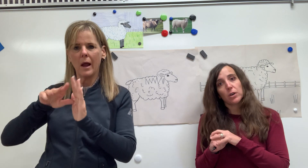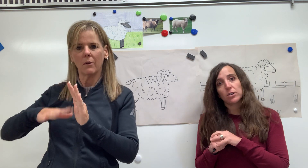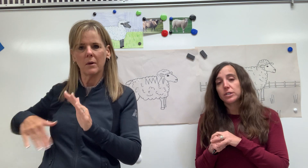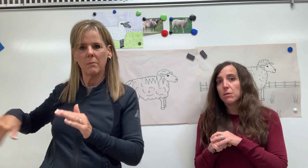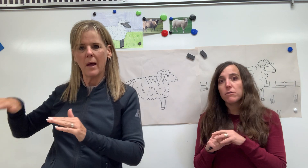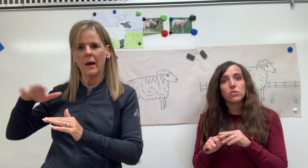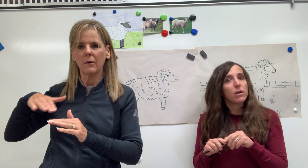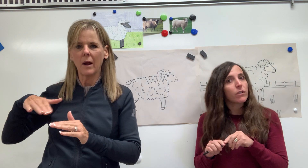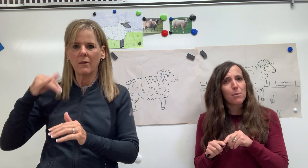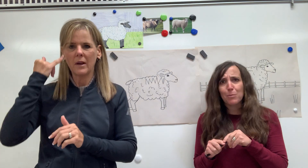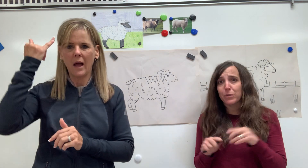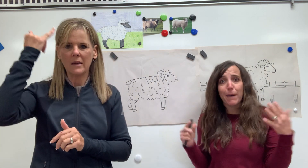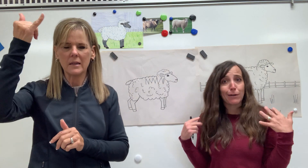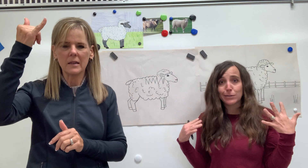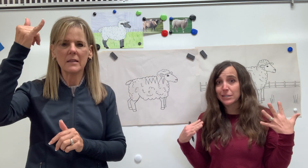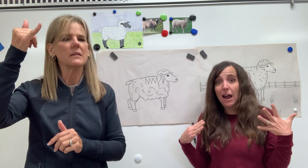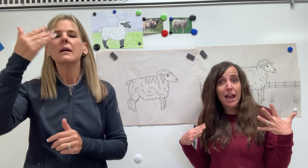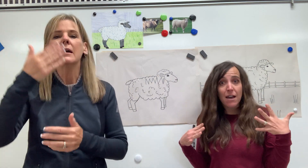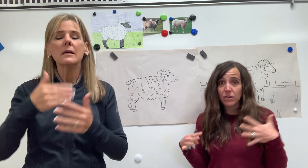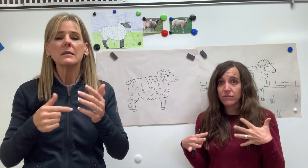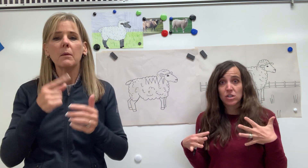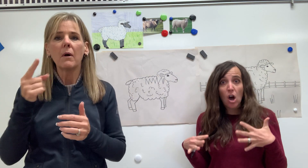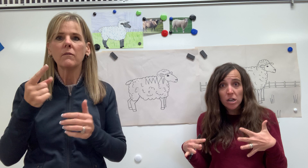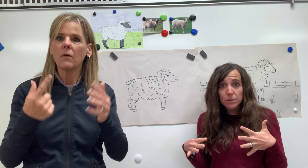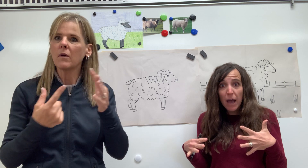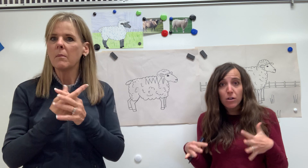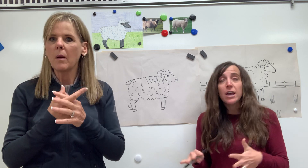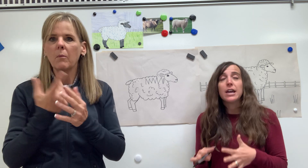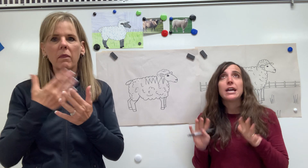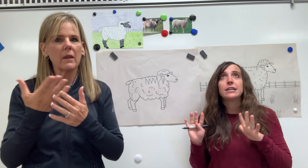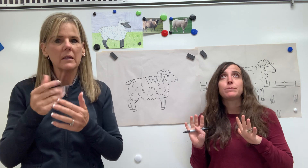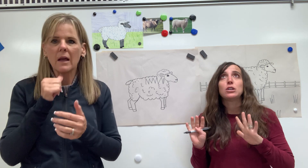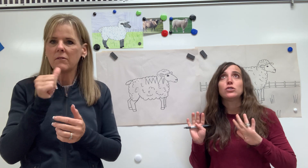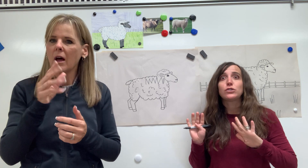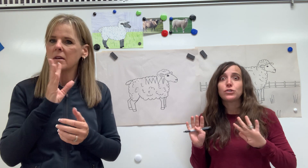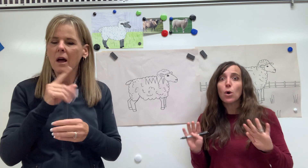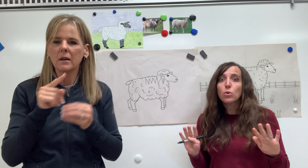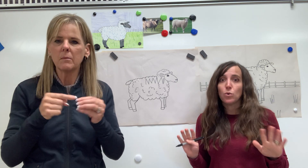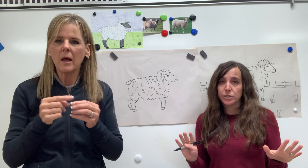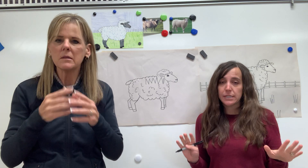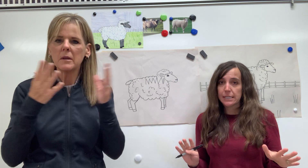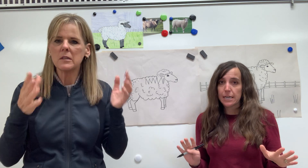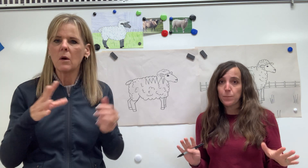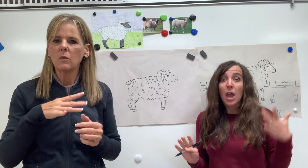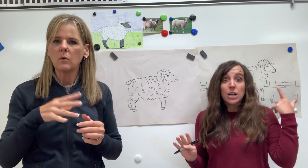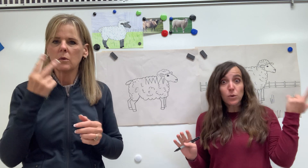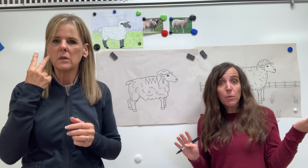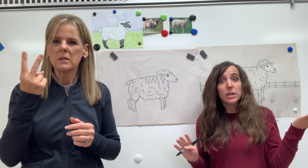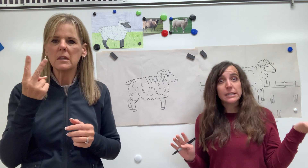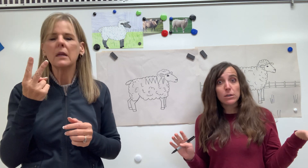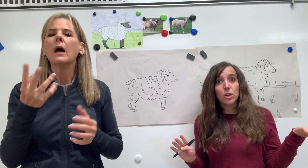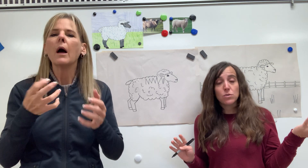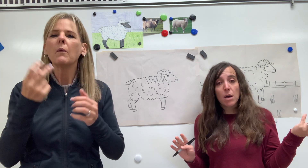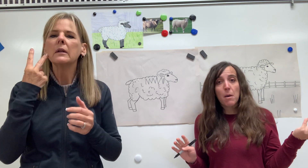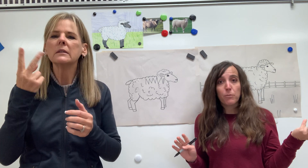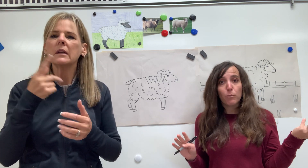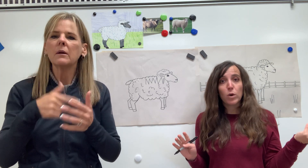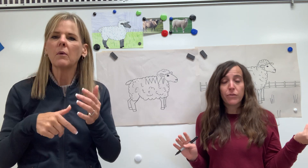graders. Some of you have come up with backgrounds that I haven't even talked about. It has been so cool to see. So I wanna see what you come up with for